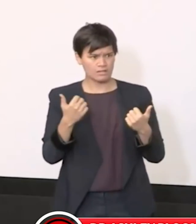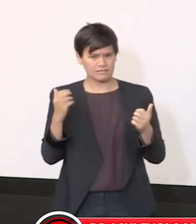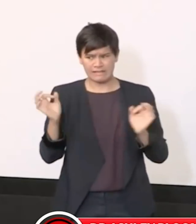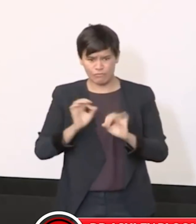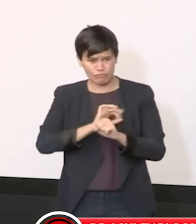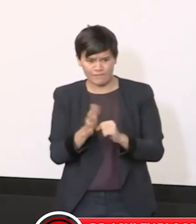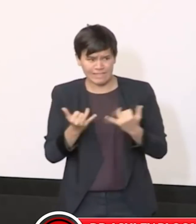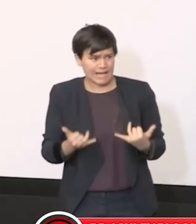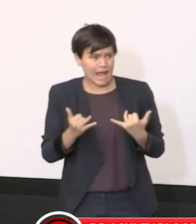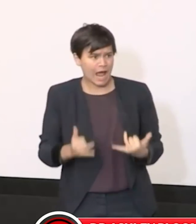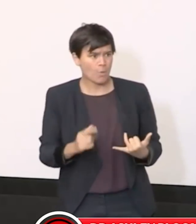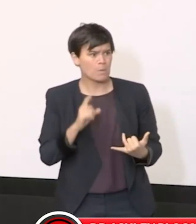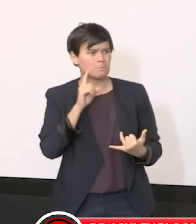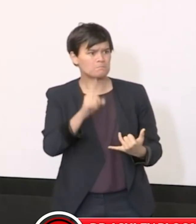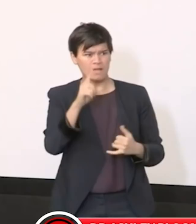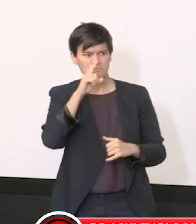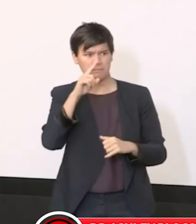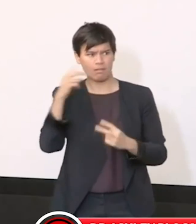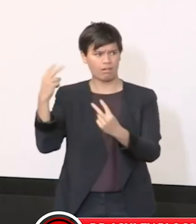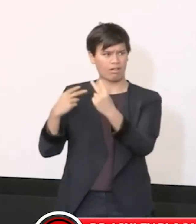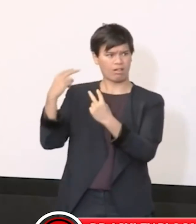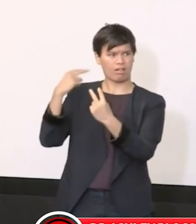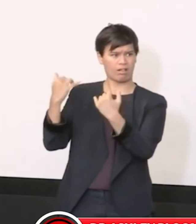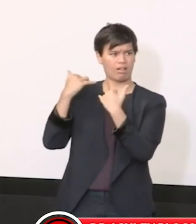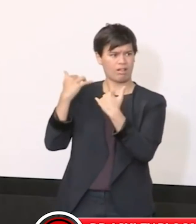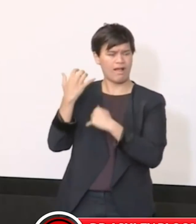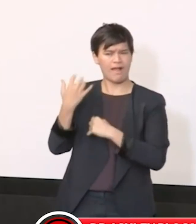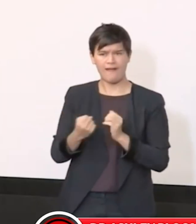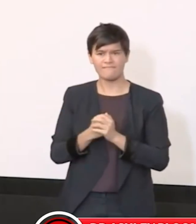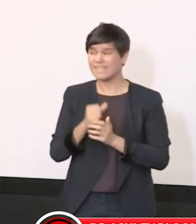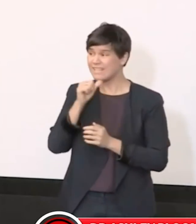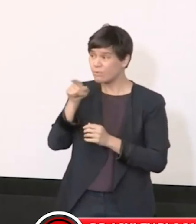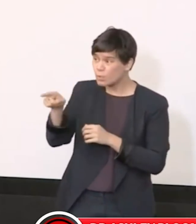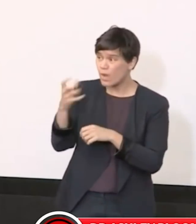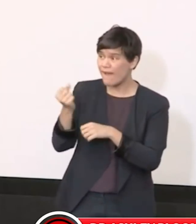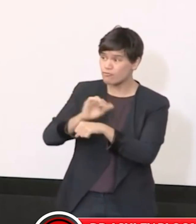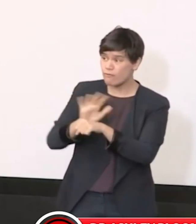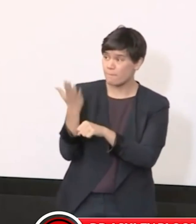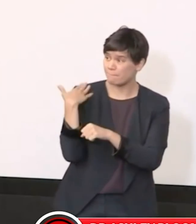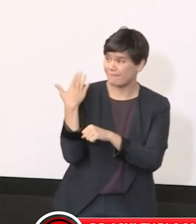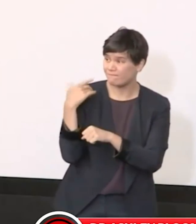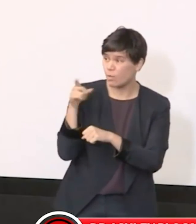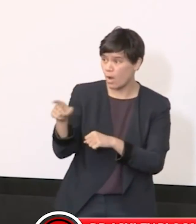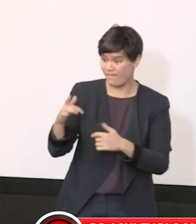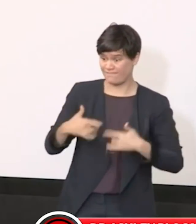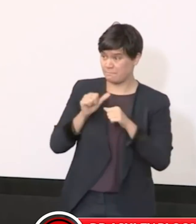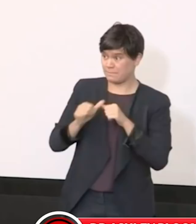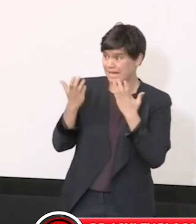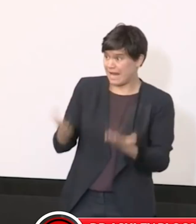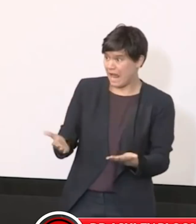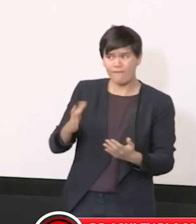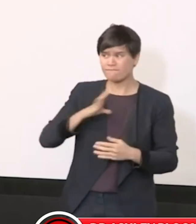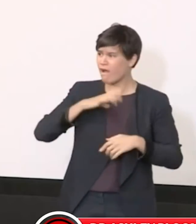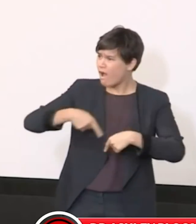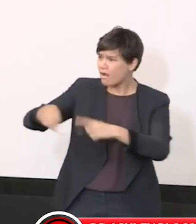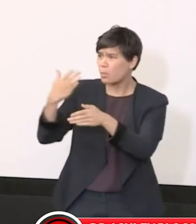recovered, they have got over the infection, they can go about their daily lives, including attending appointments and going to work and to